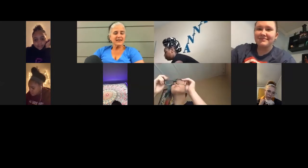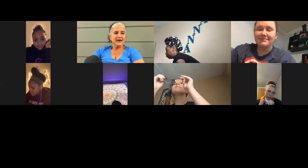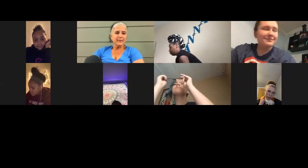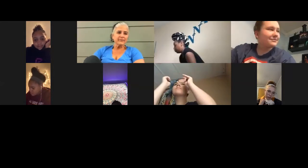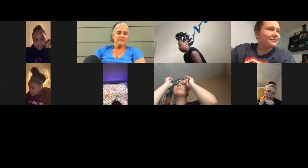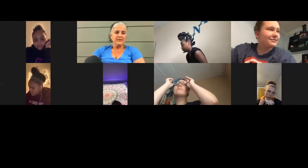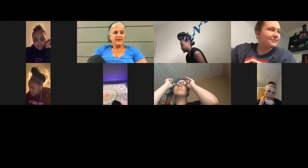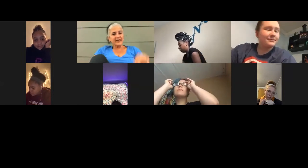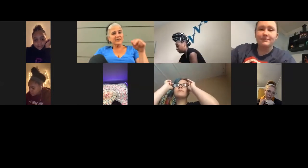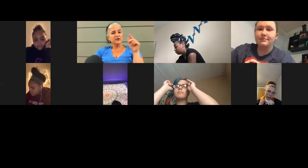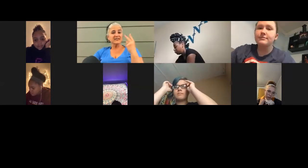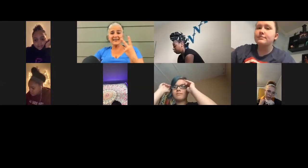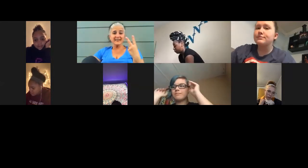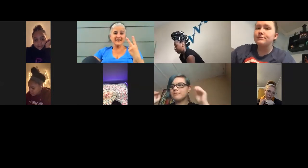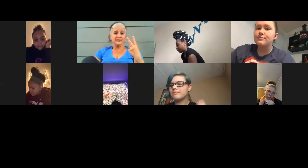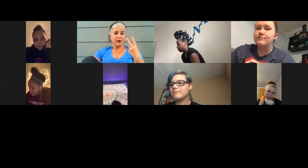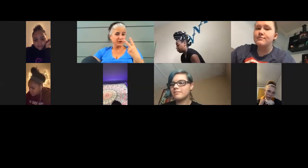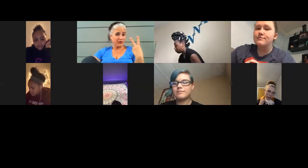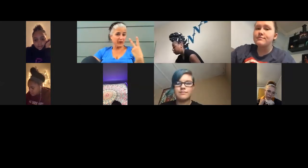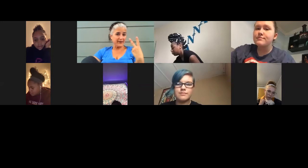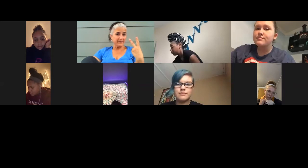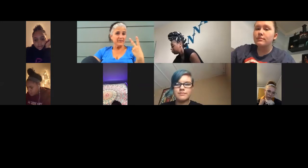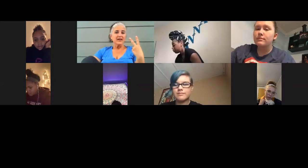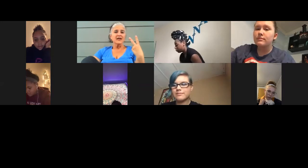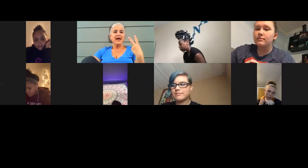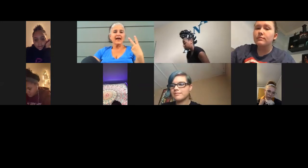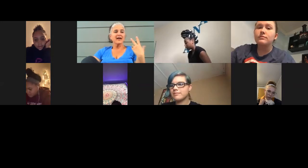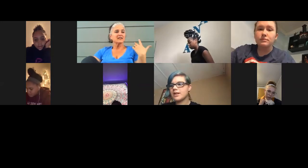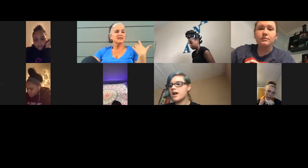and he took second in Project Runway,